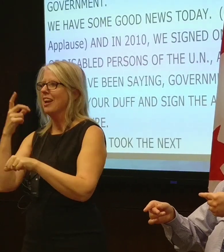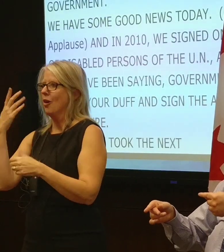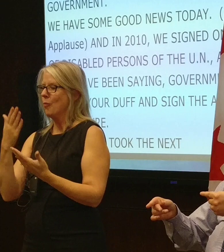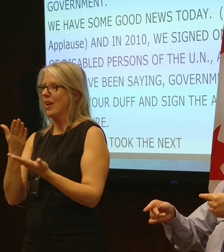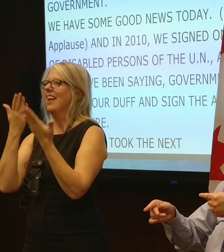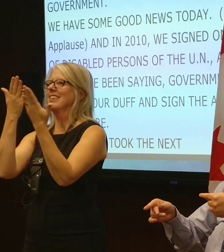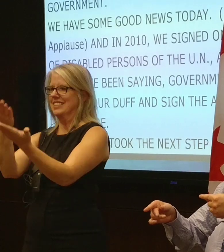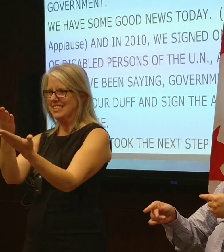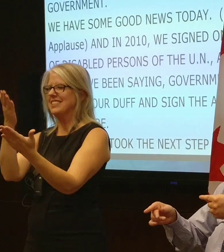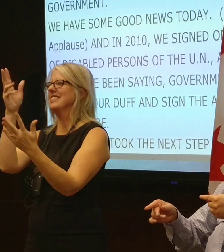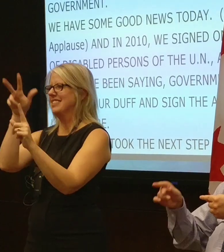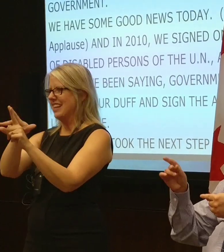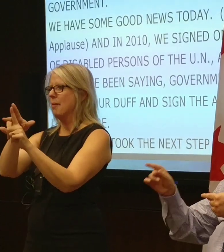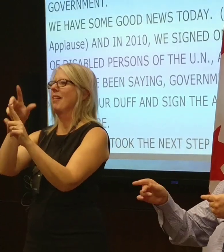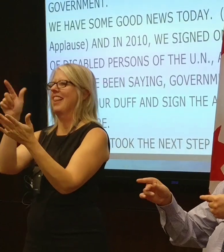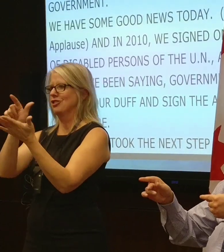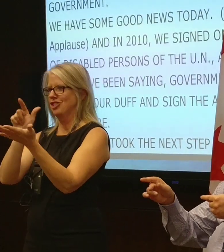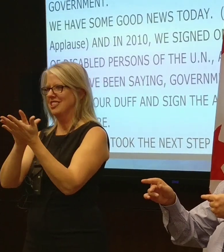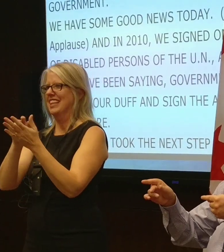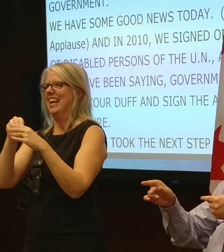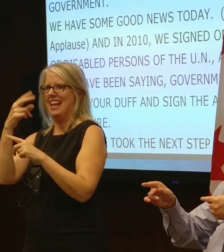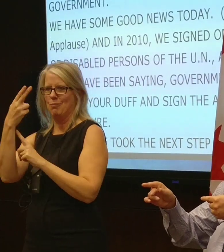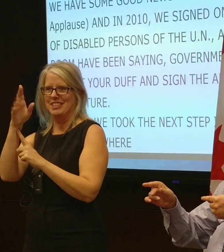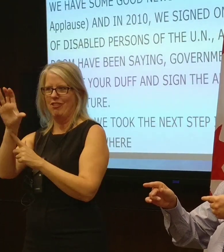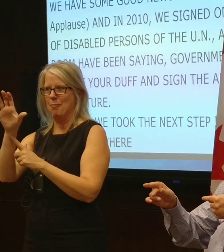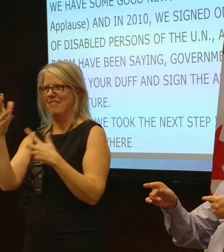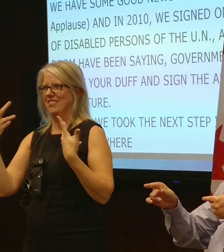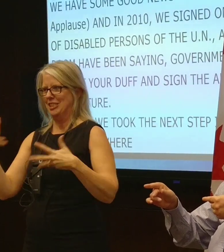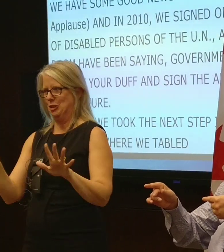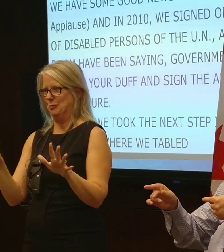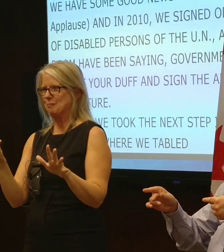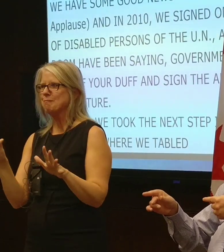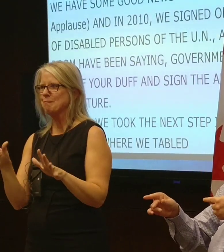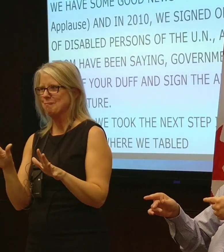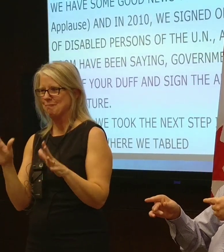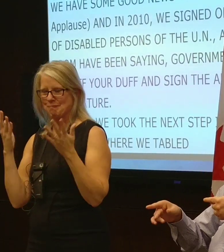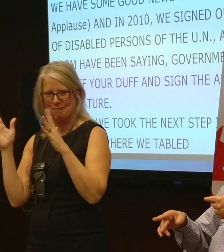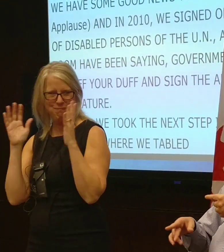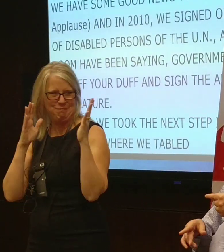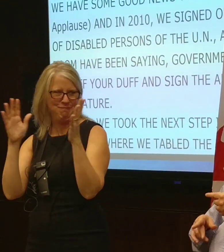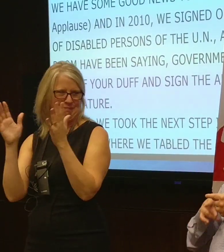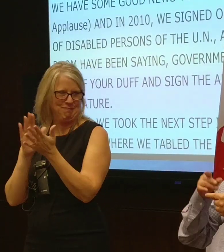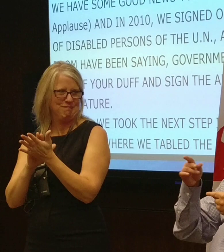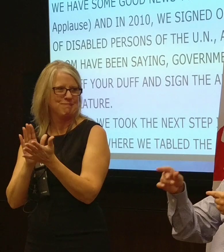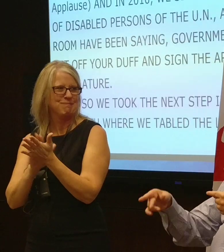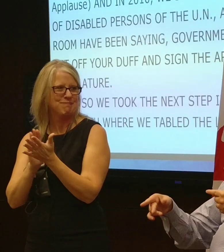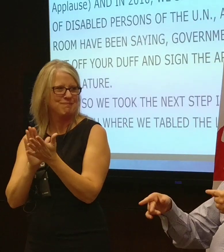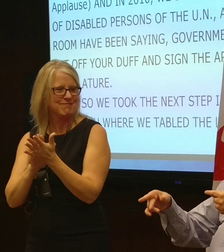legislation, the House of Commons.